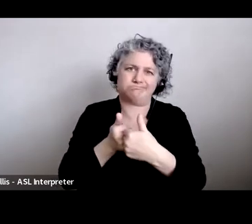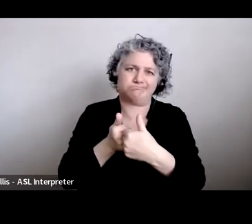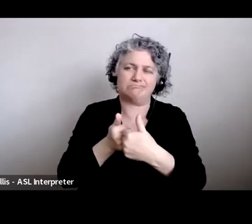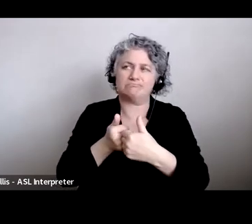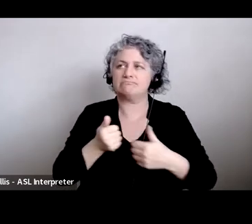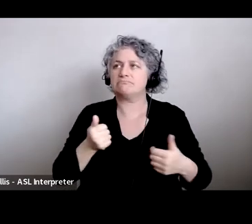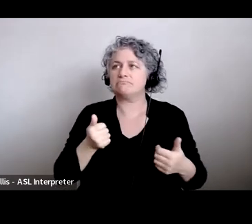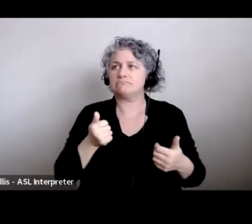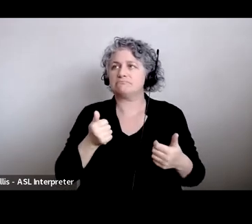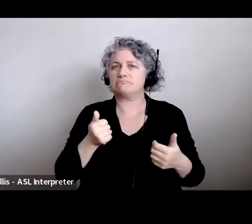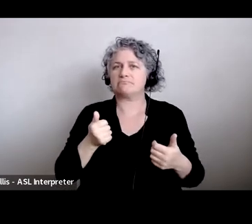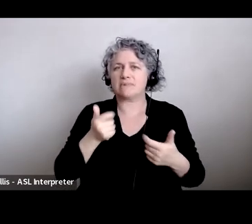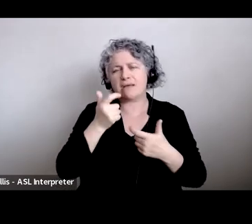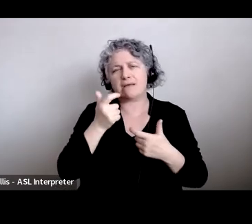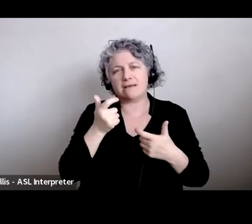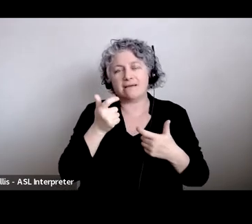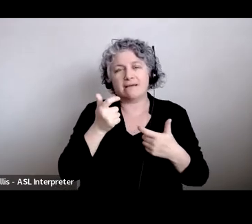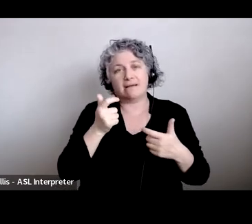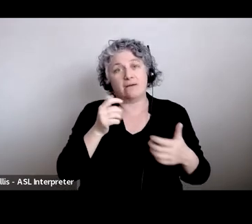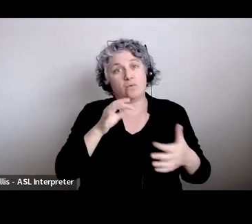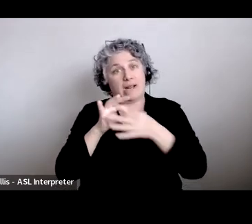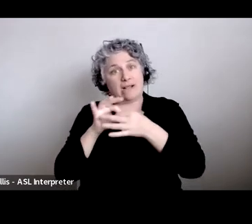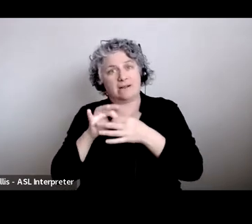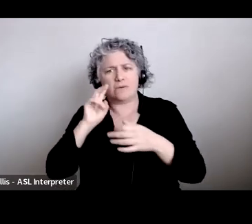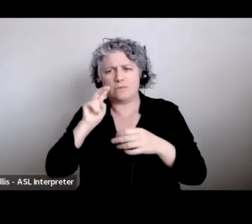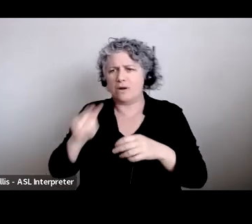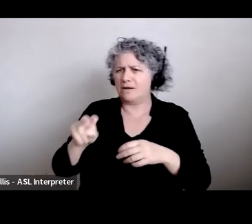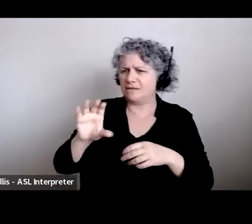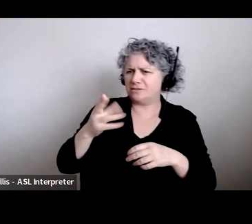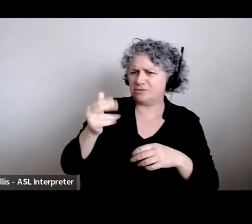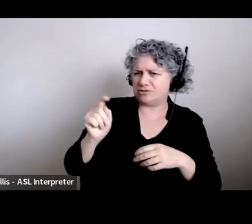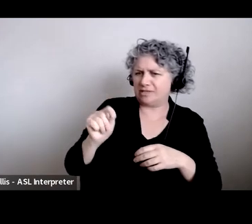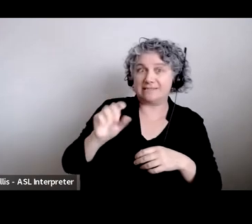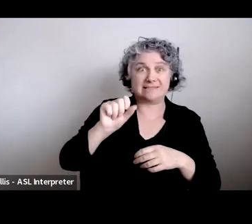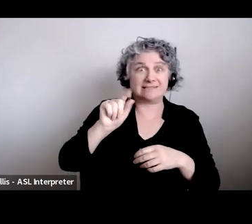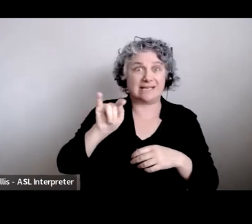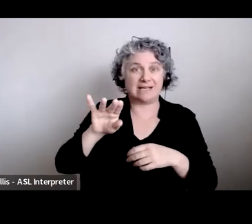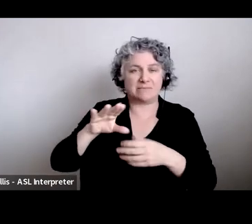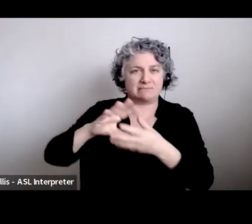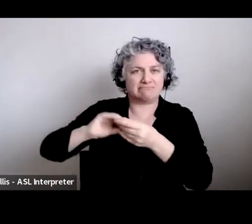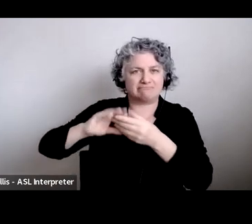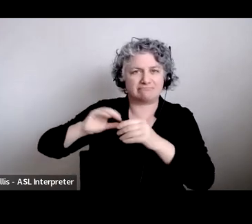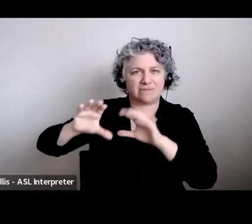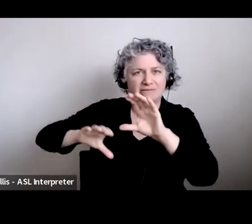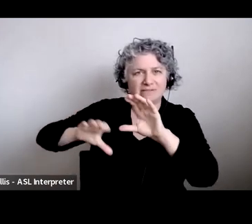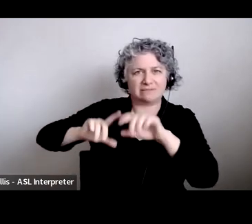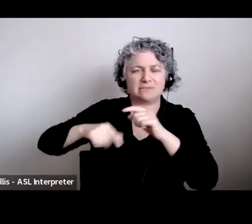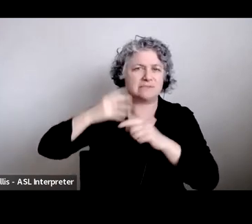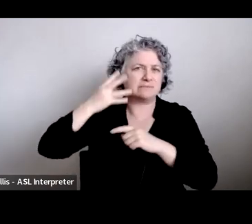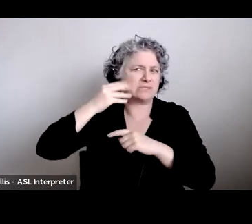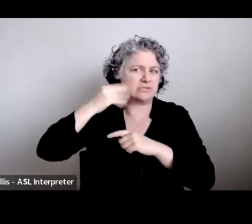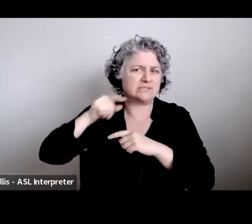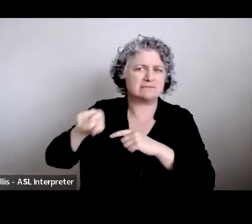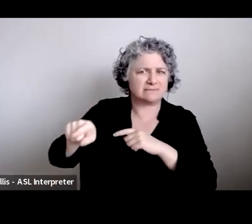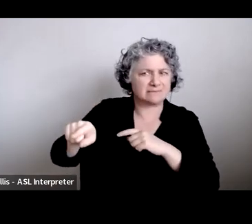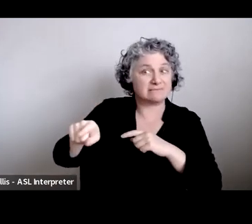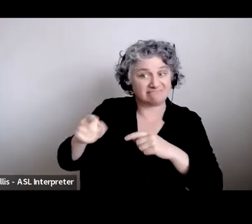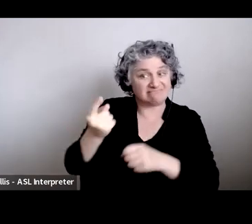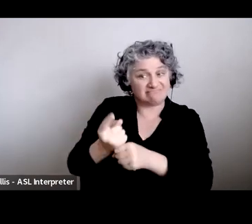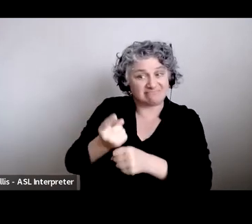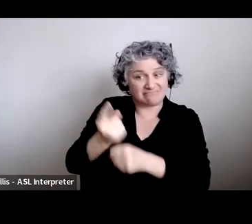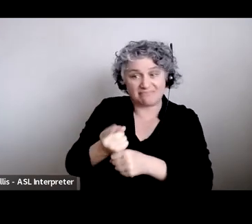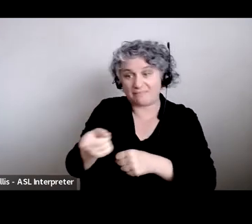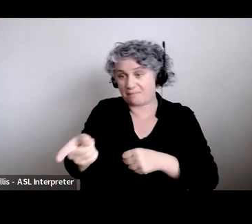I like connected to that, sort of watching in the chat, sort of Simon's conversation around sort of experiences as well is a big part of it. Like, certainly, I